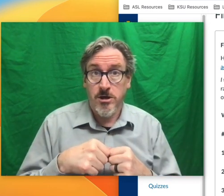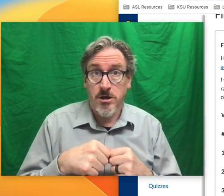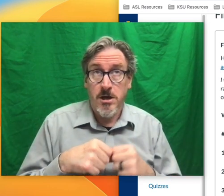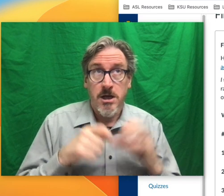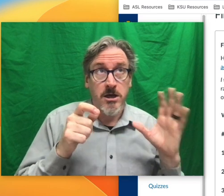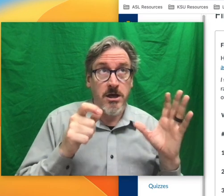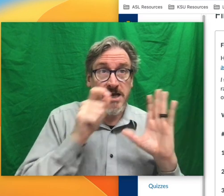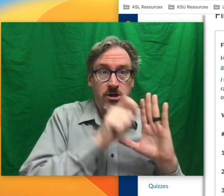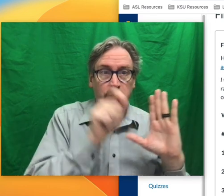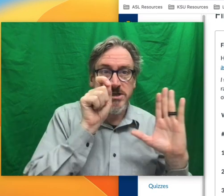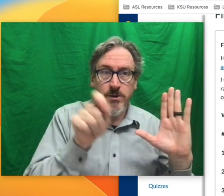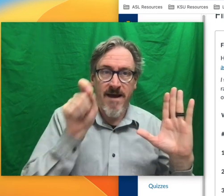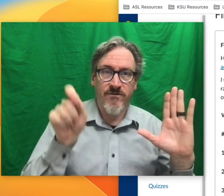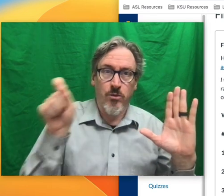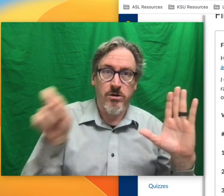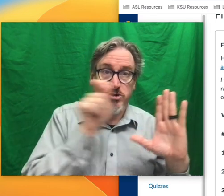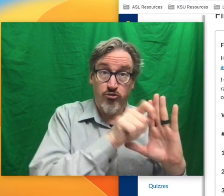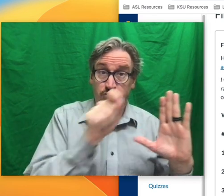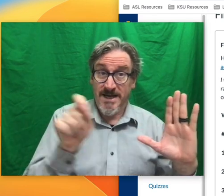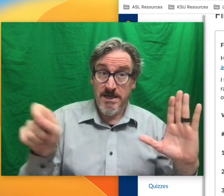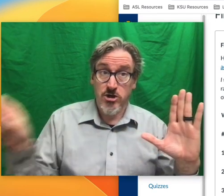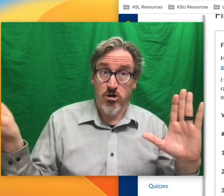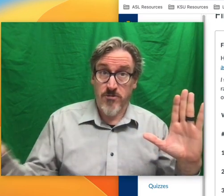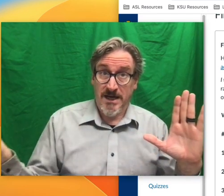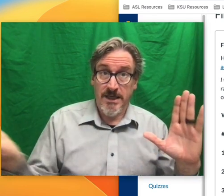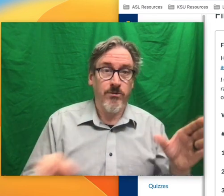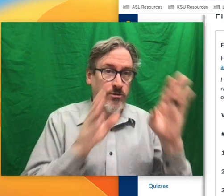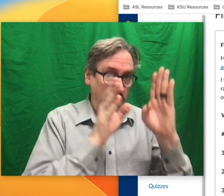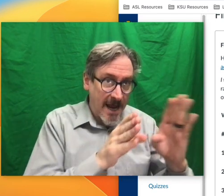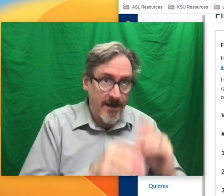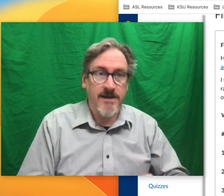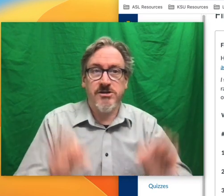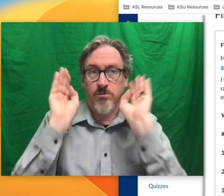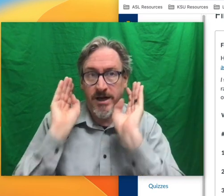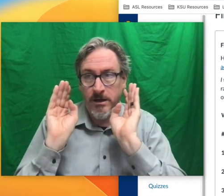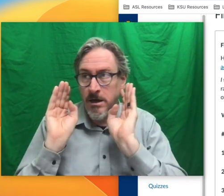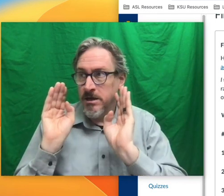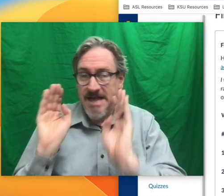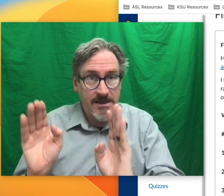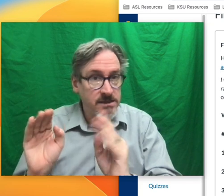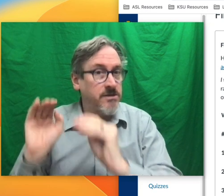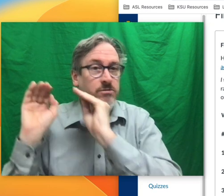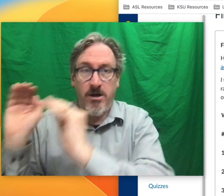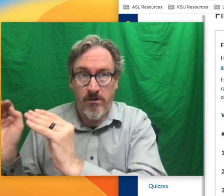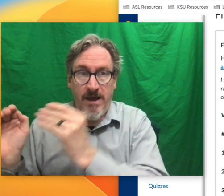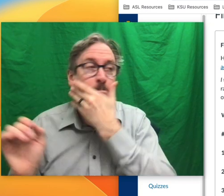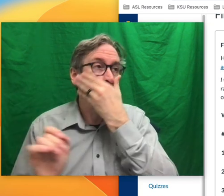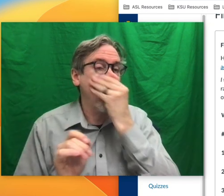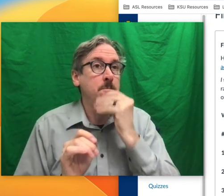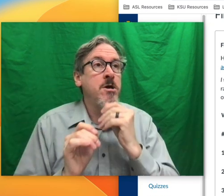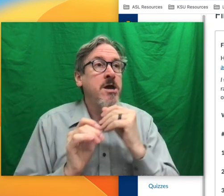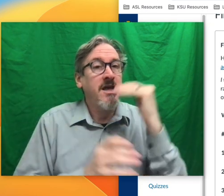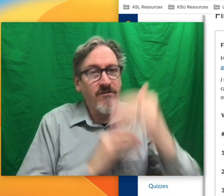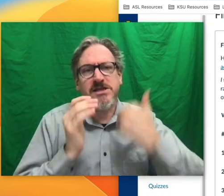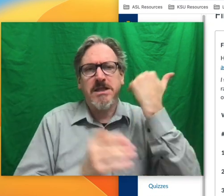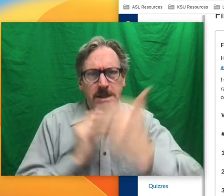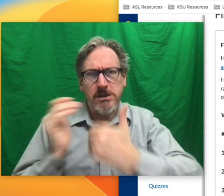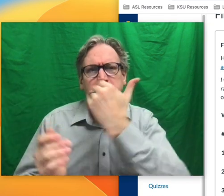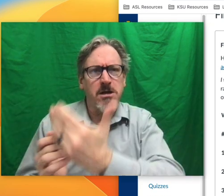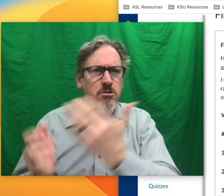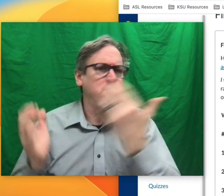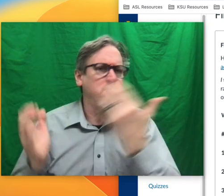language, as long as you have the words written correctly with the right endings, the right tense, the right all that, if